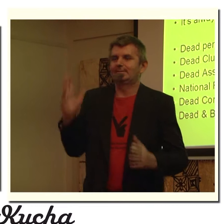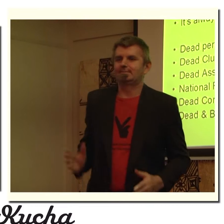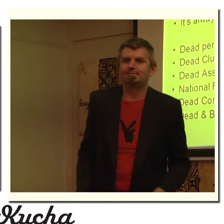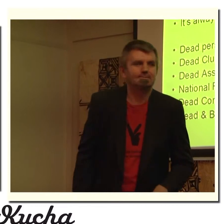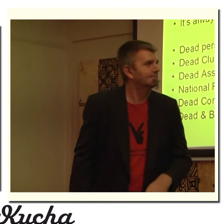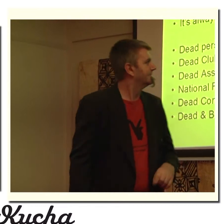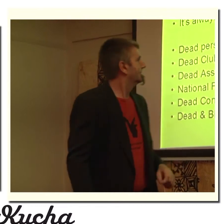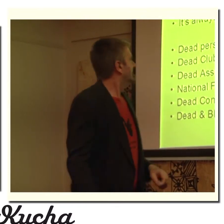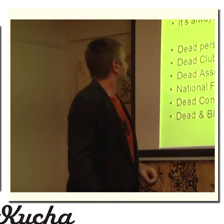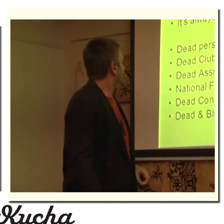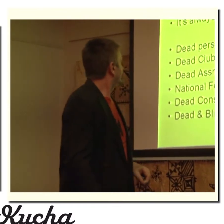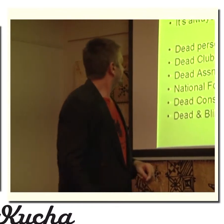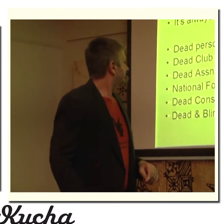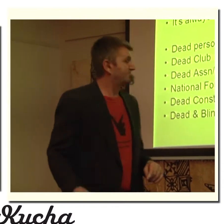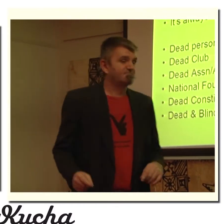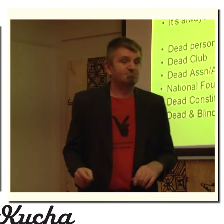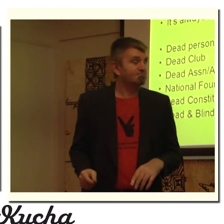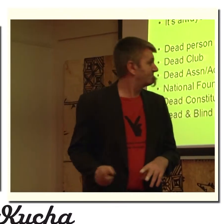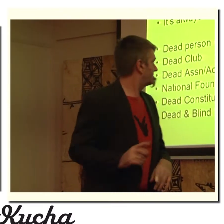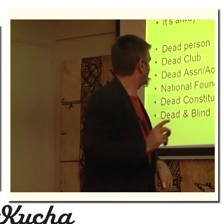I don't know how many times I've seen this.